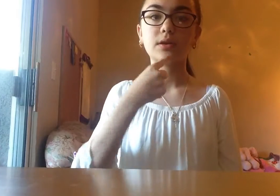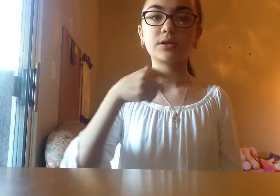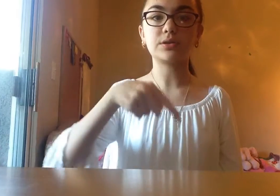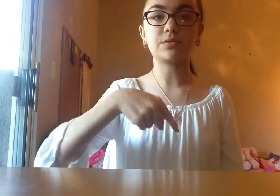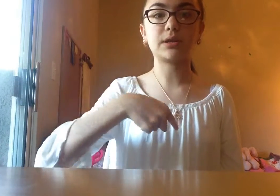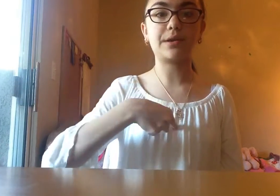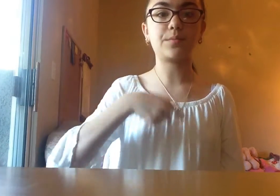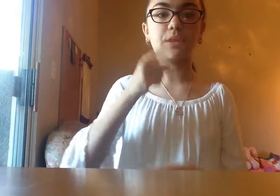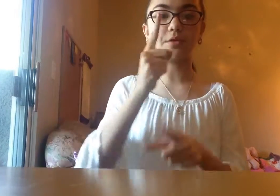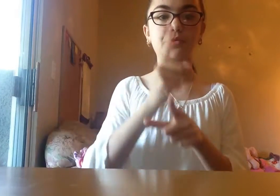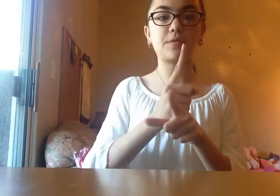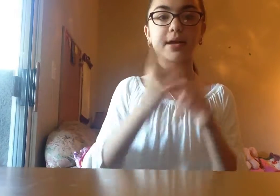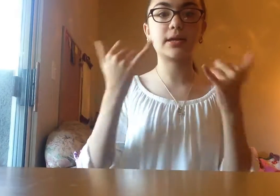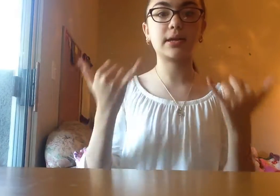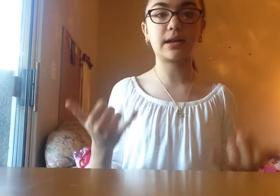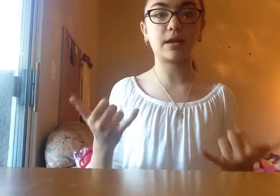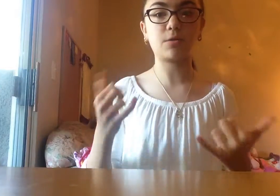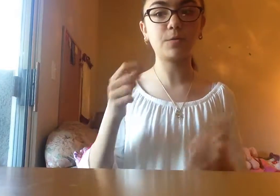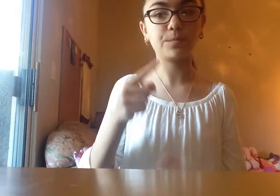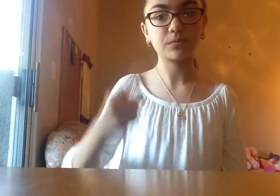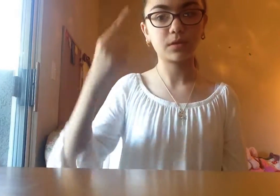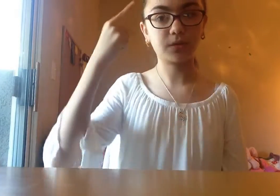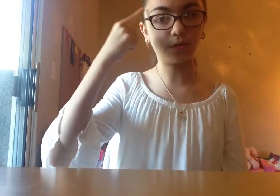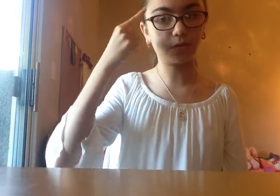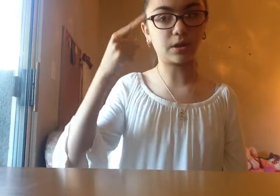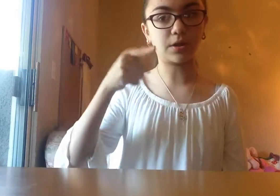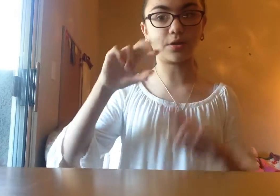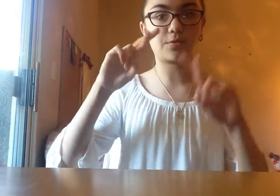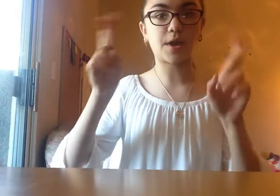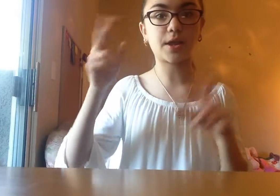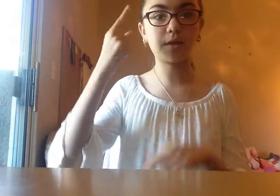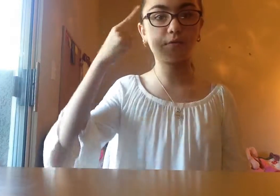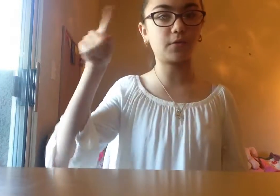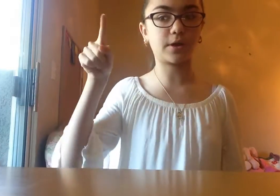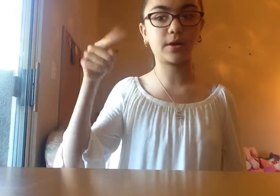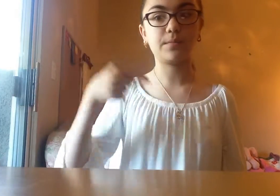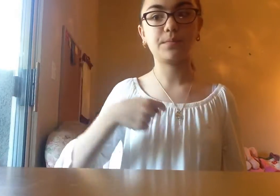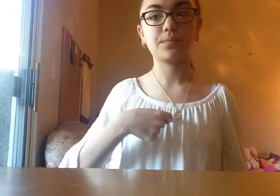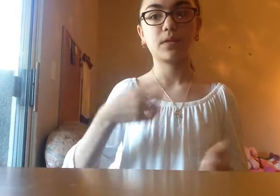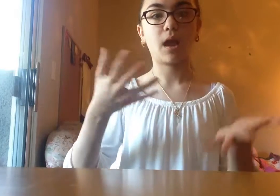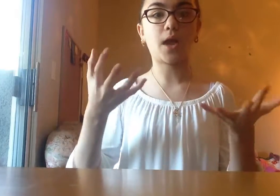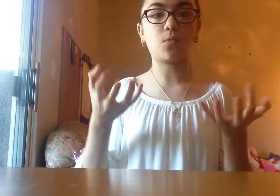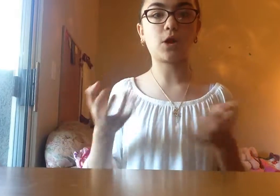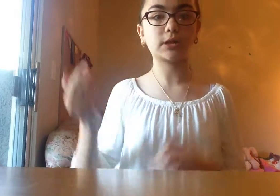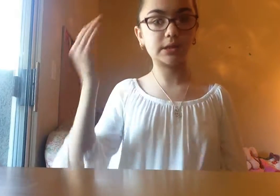So tell me right now, you think you're ready for it. I want to